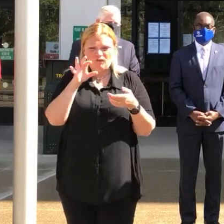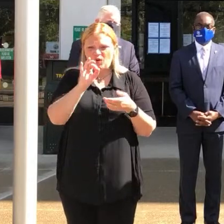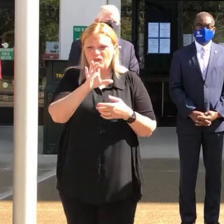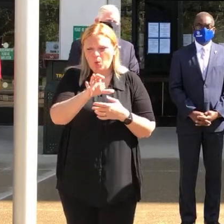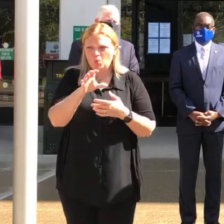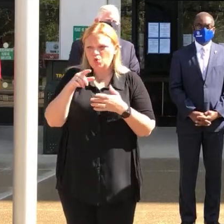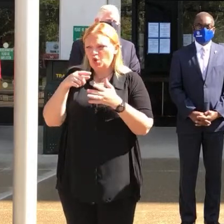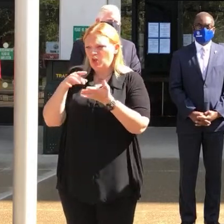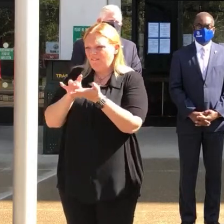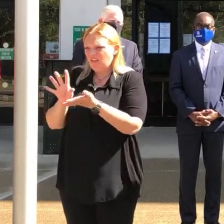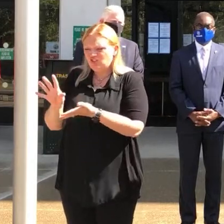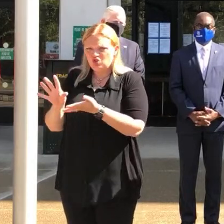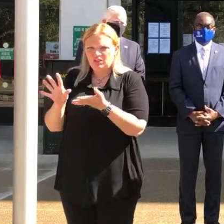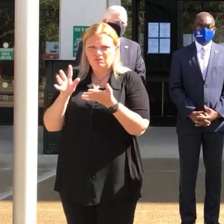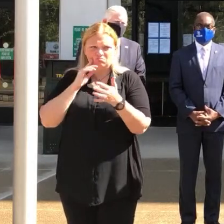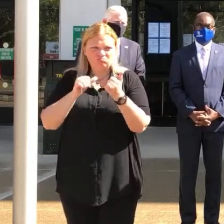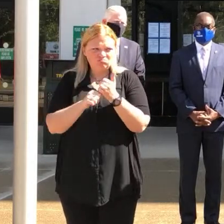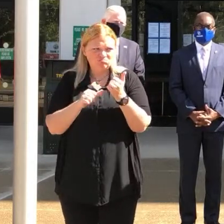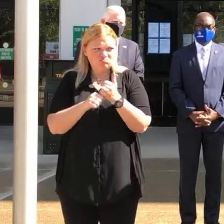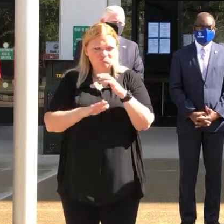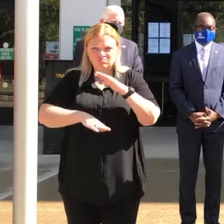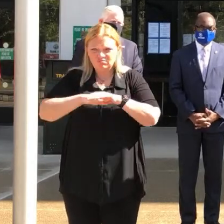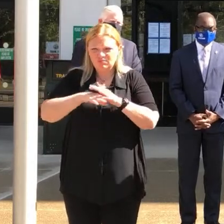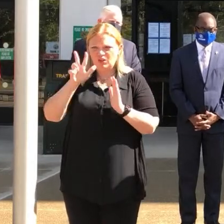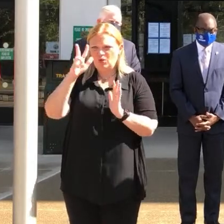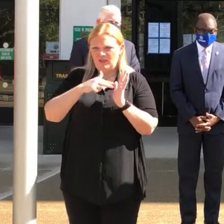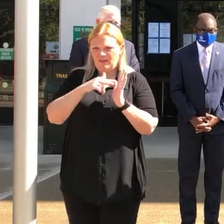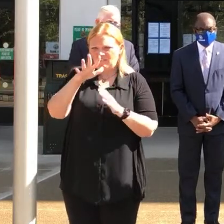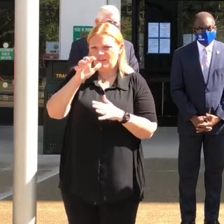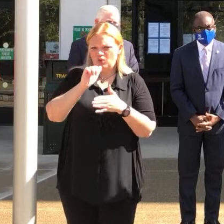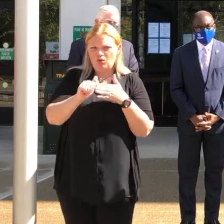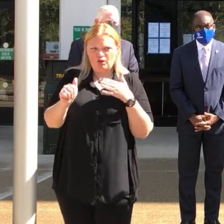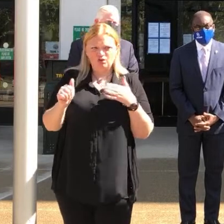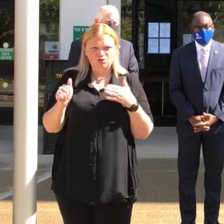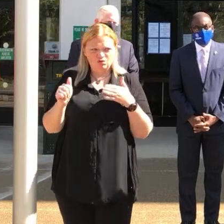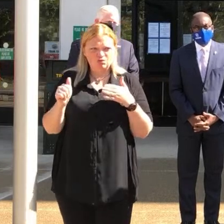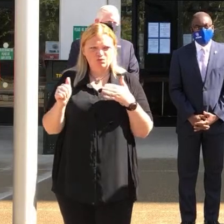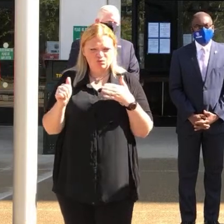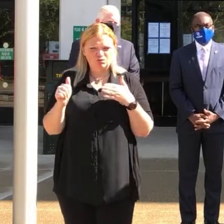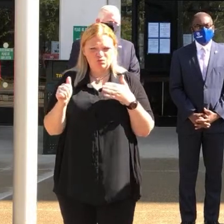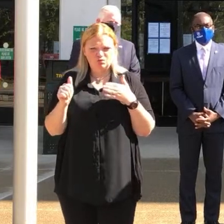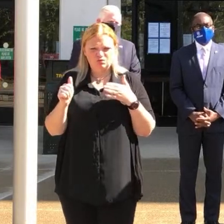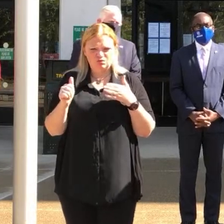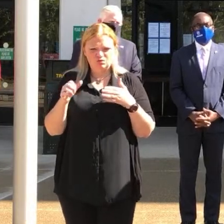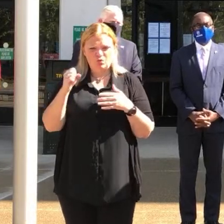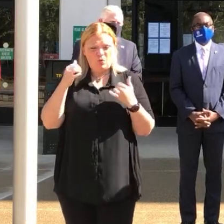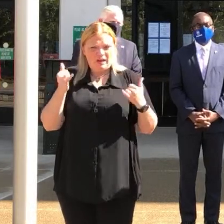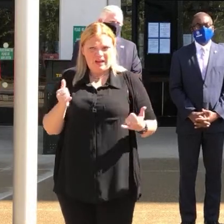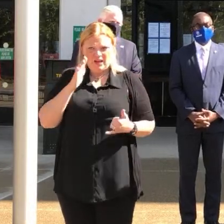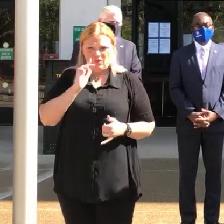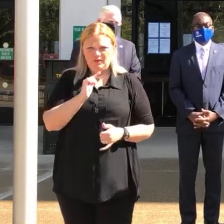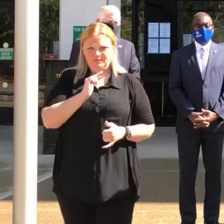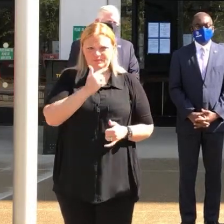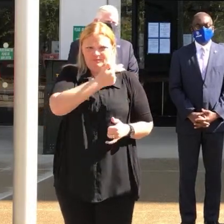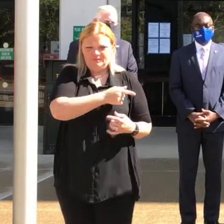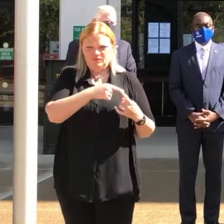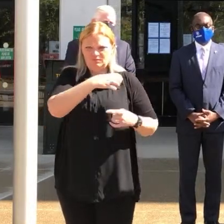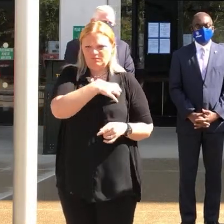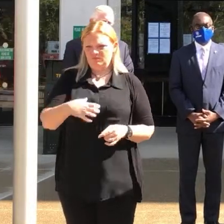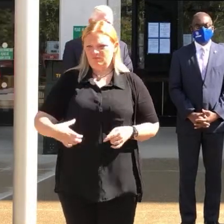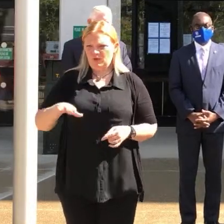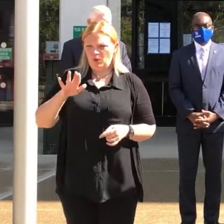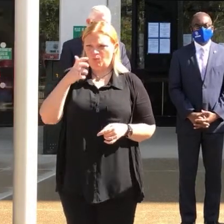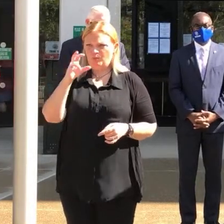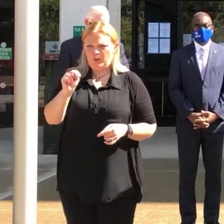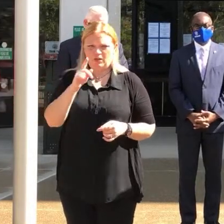foreclosure or eviction assistance, is $3,500. With that, I will turn it over to Mayor Brown to